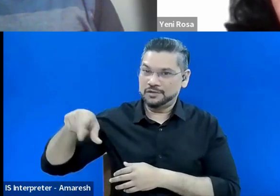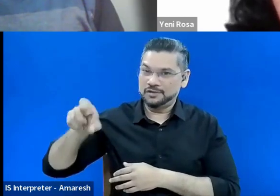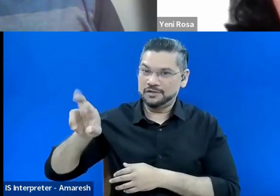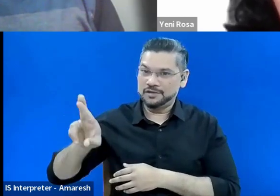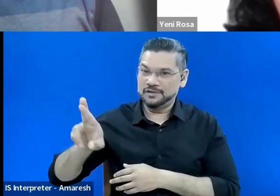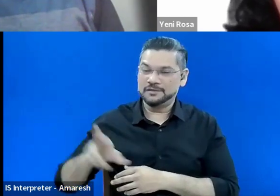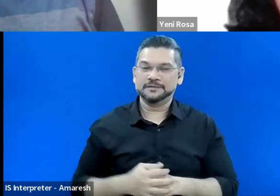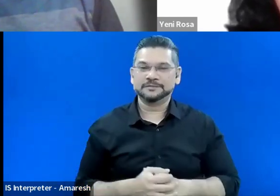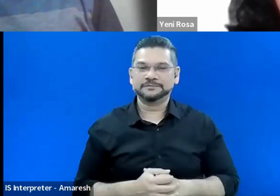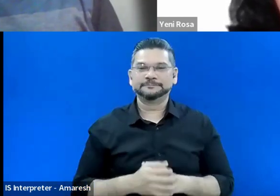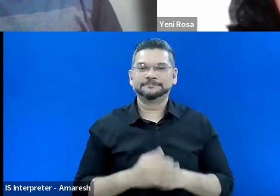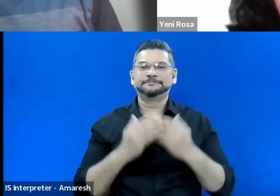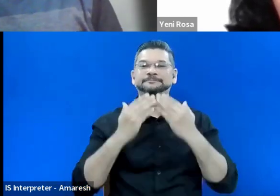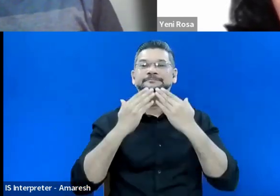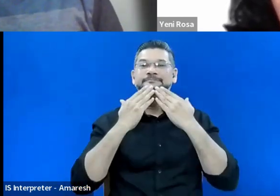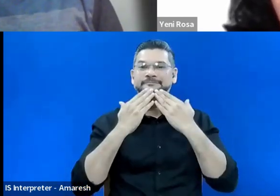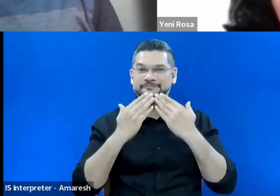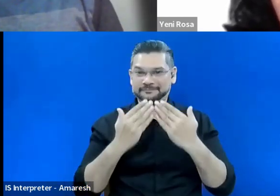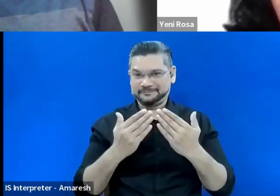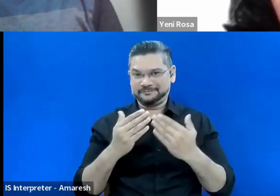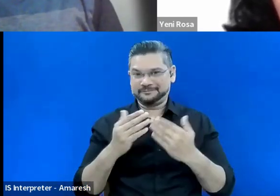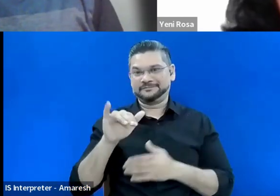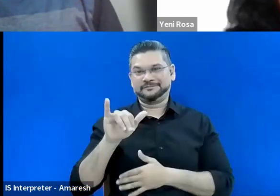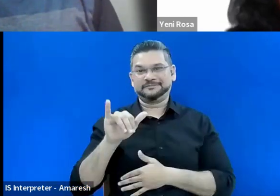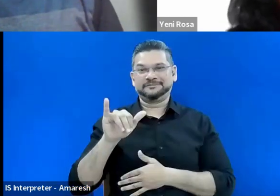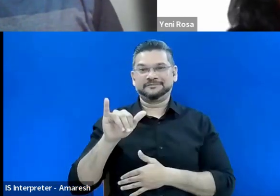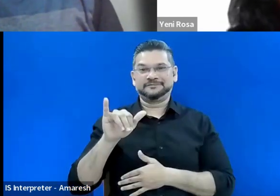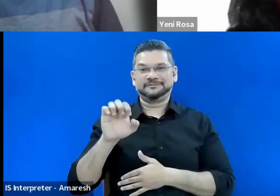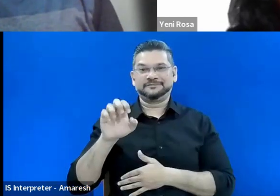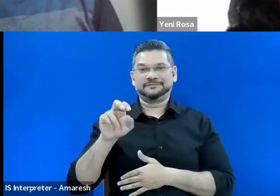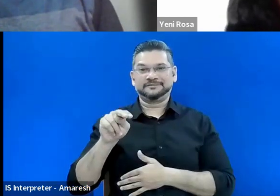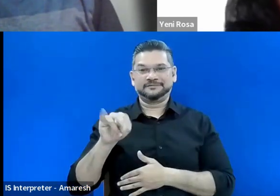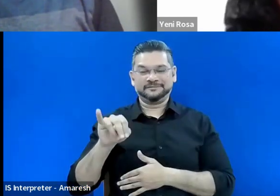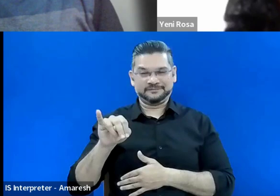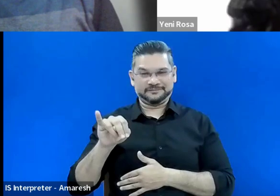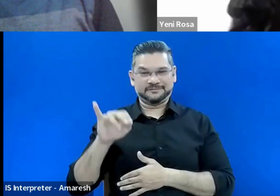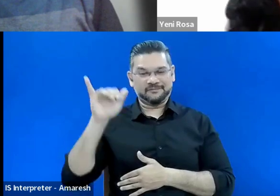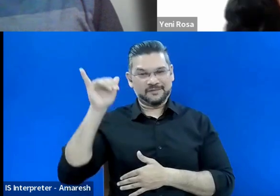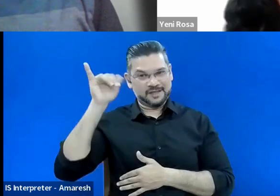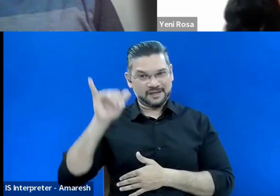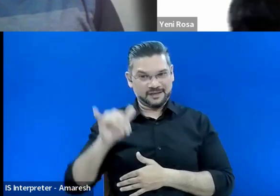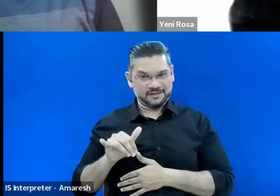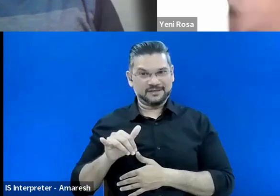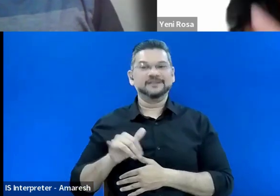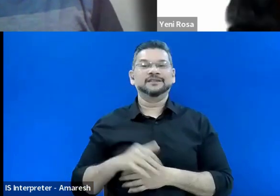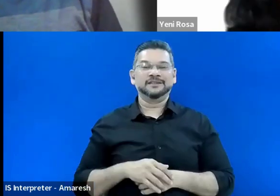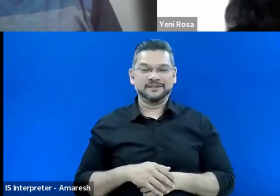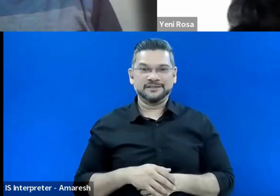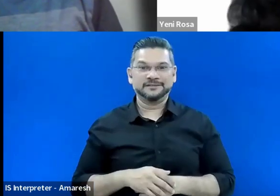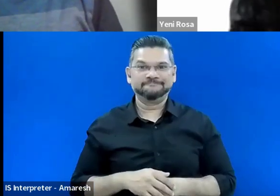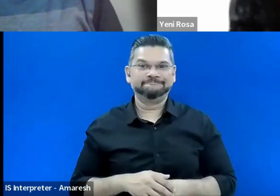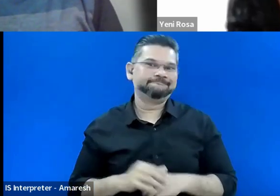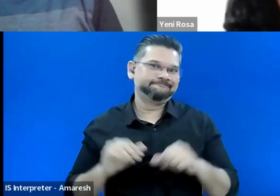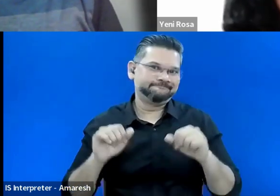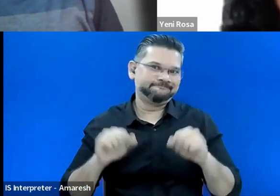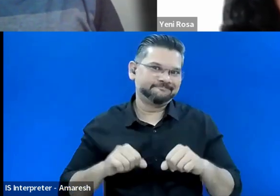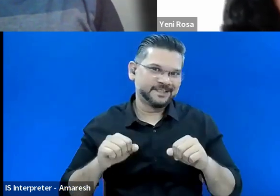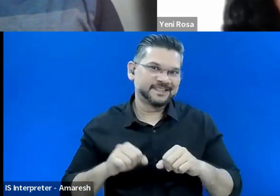Thank you, Yeni. Thank you so much for your remarks. And yes, definitely, this